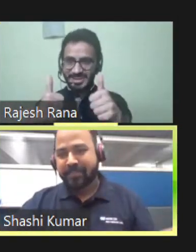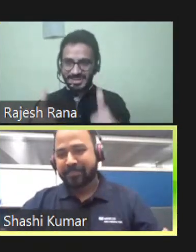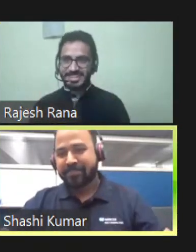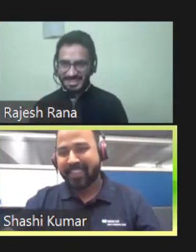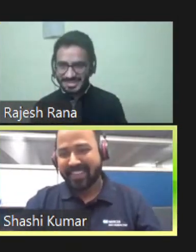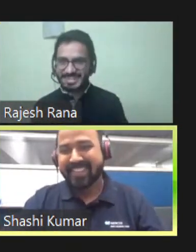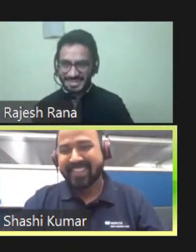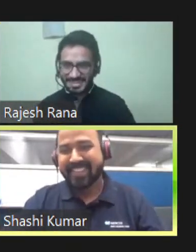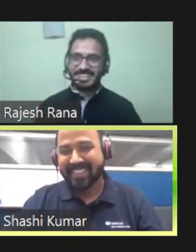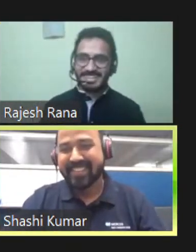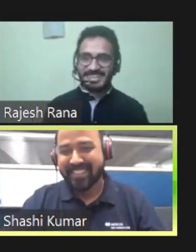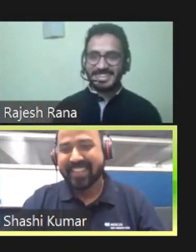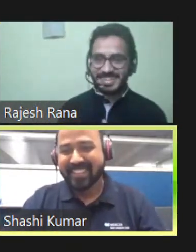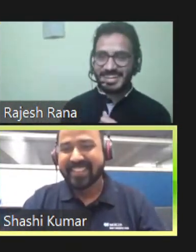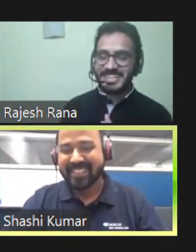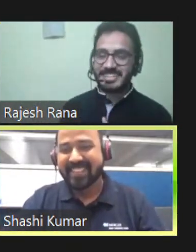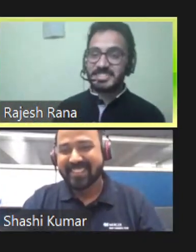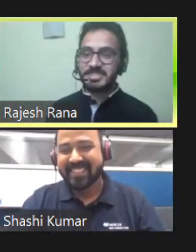it.